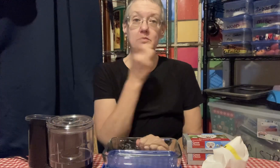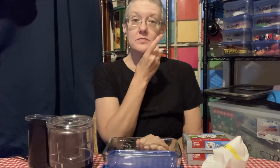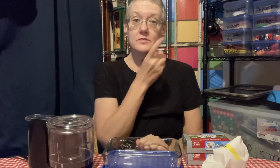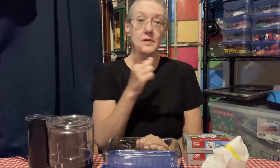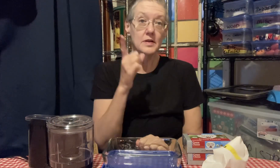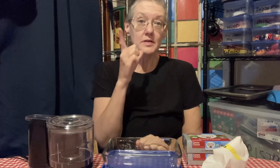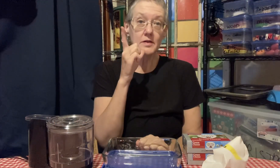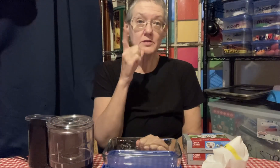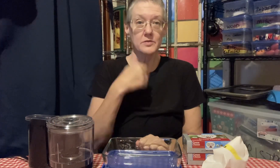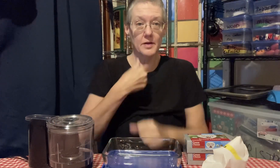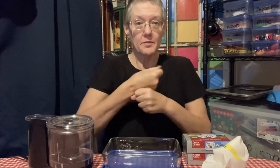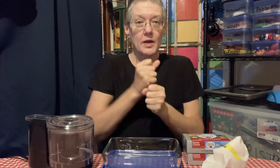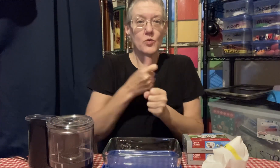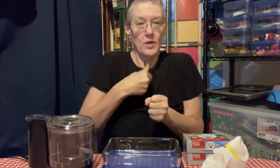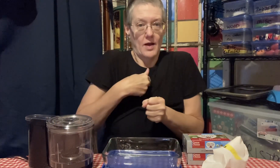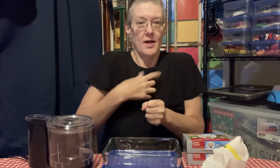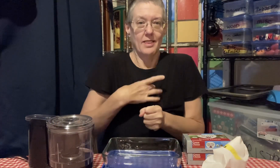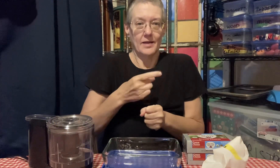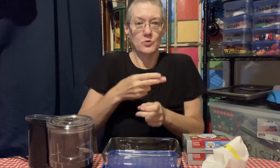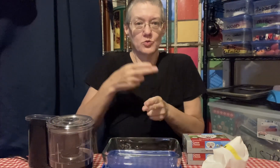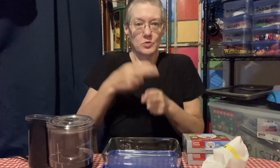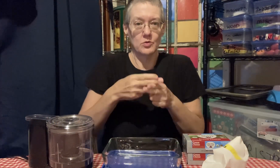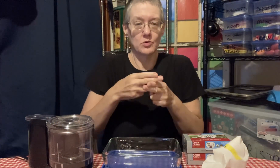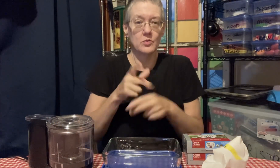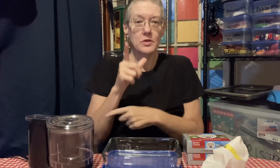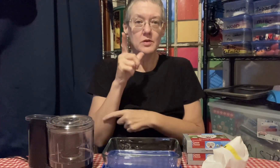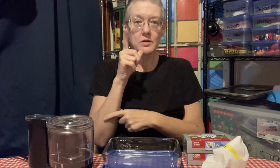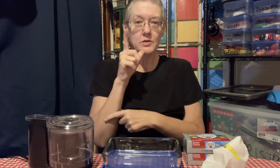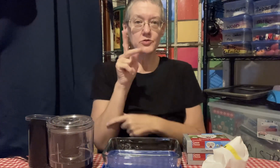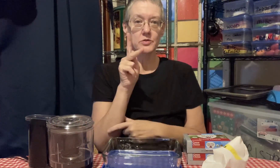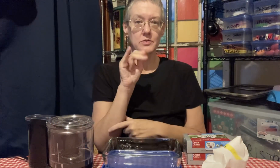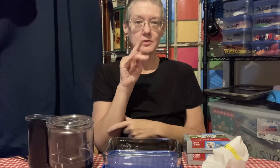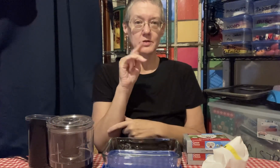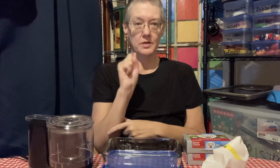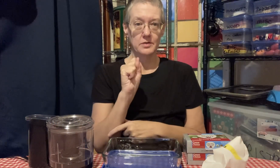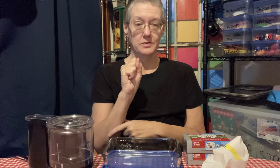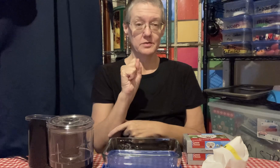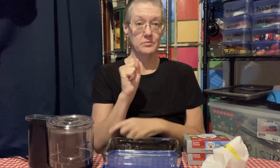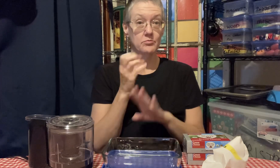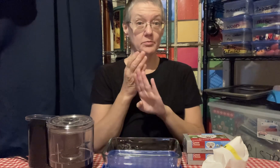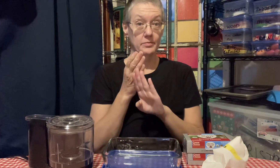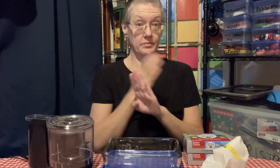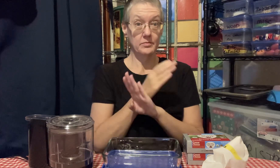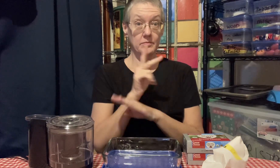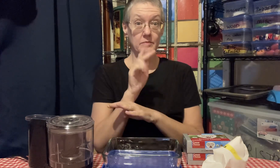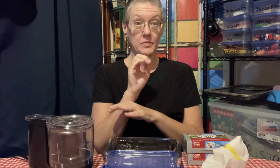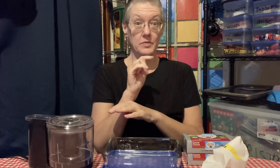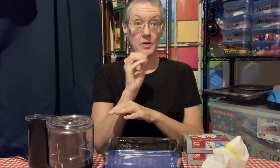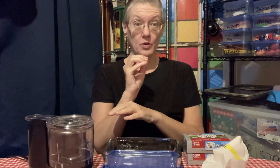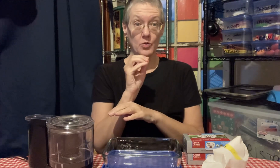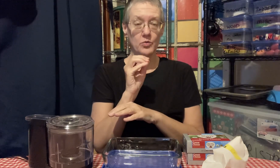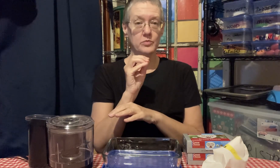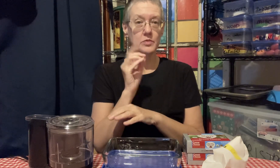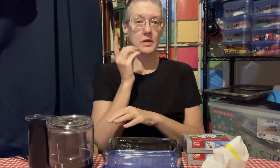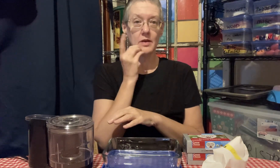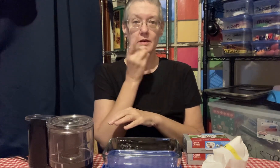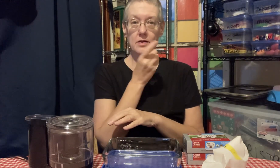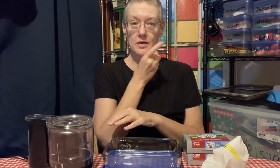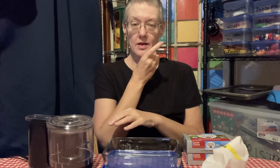next. Now, for Dale's lunches, I make what I call lunch kits. Before